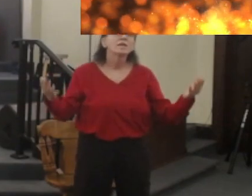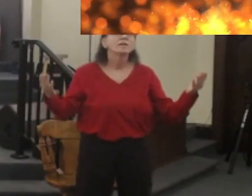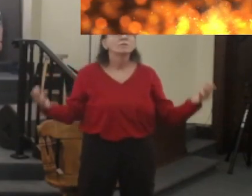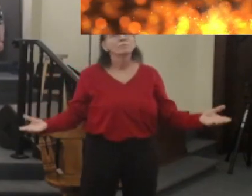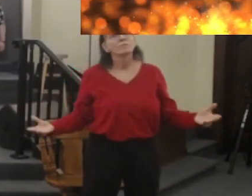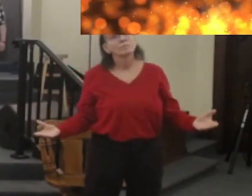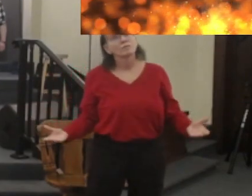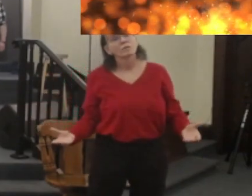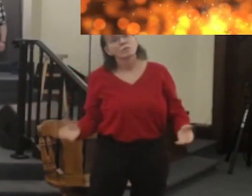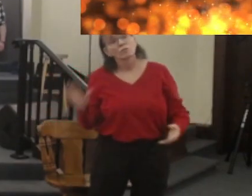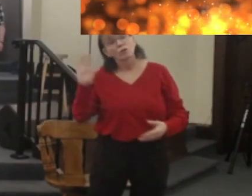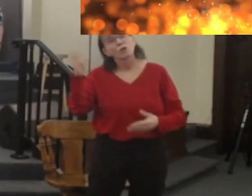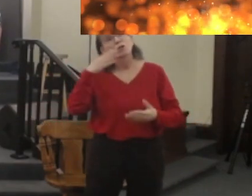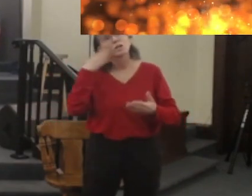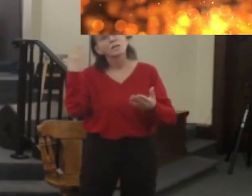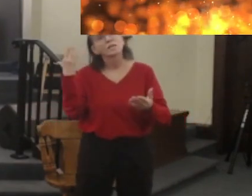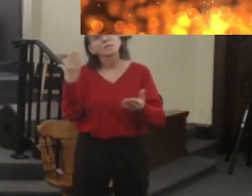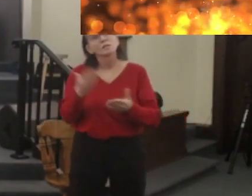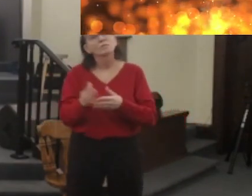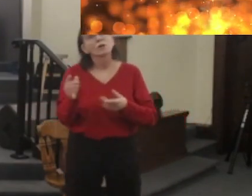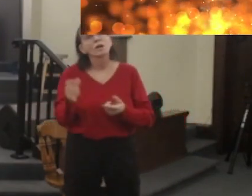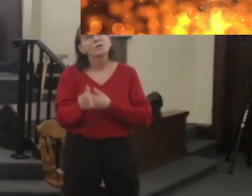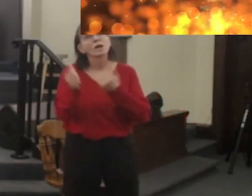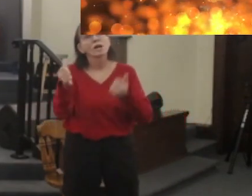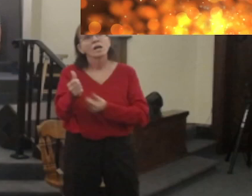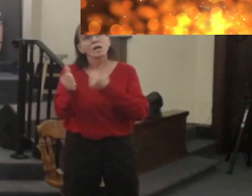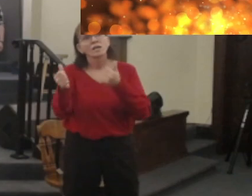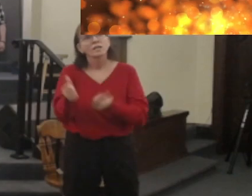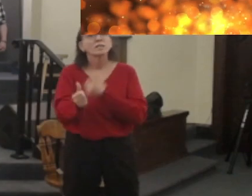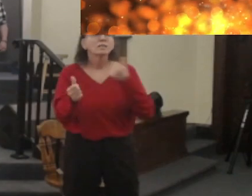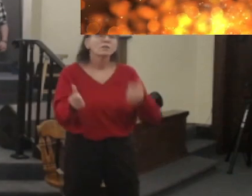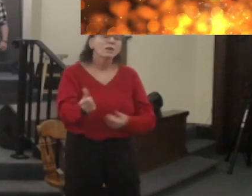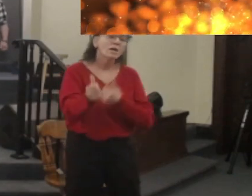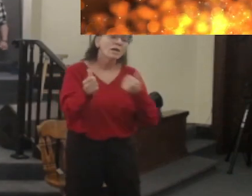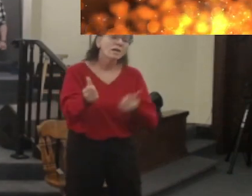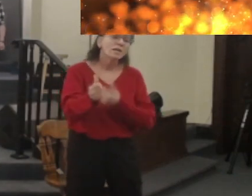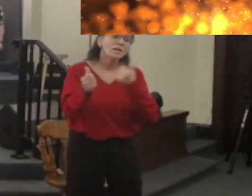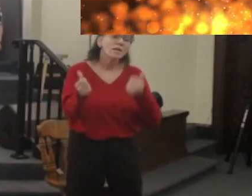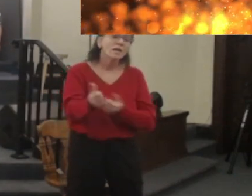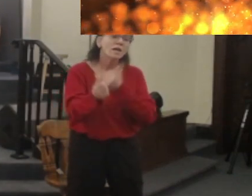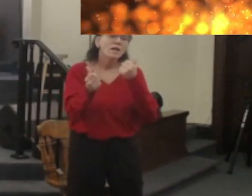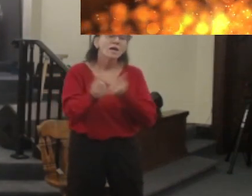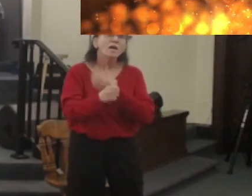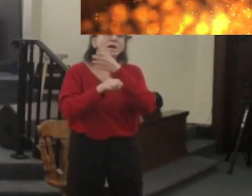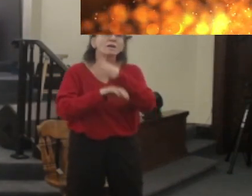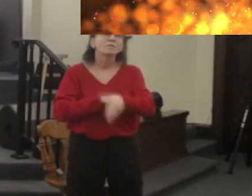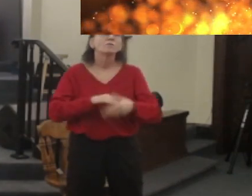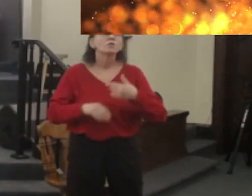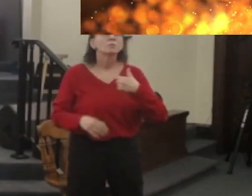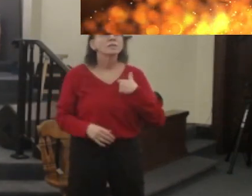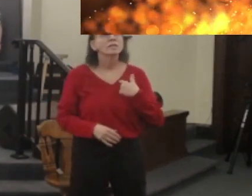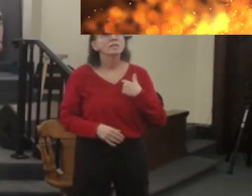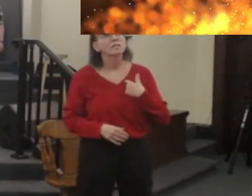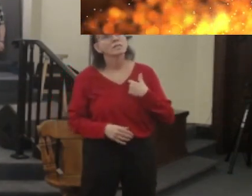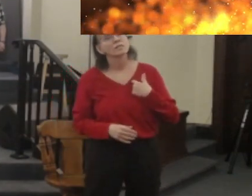everything. 'Cause your goodness is running after, it's running after me.